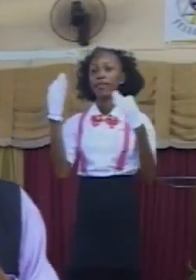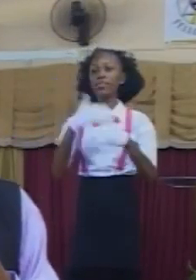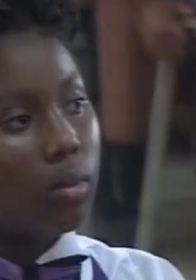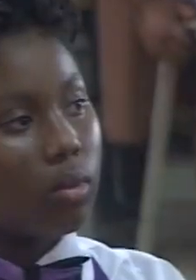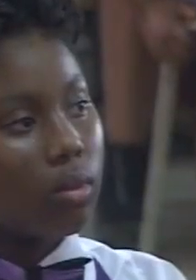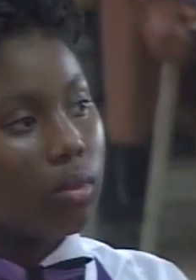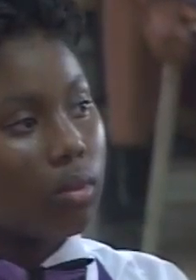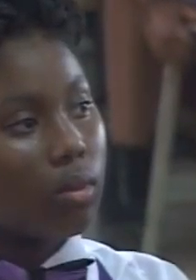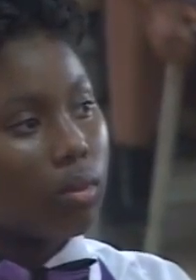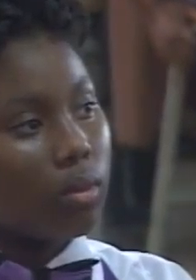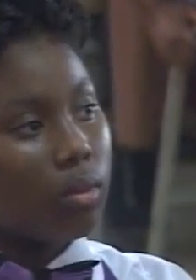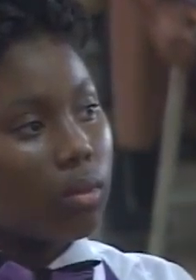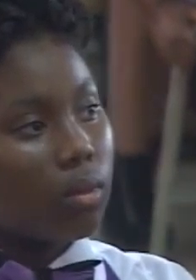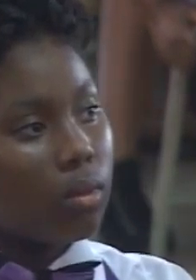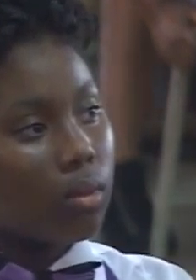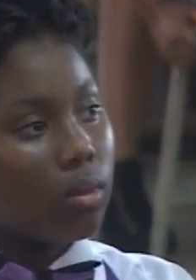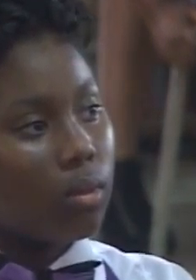world.